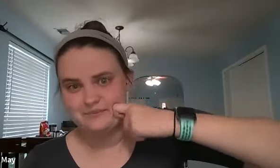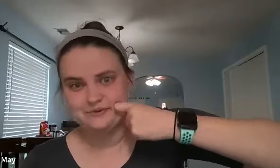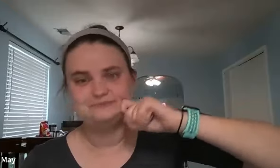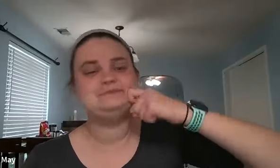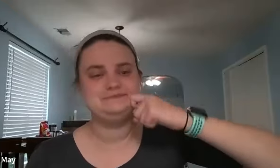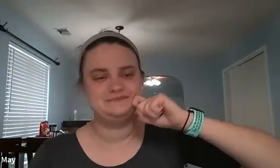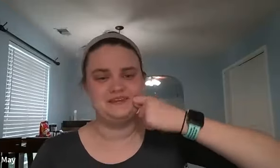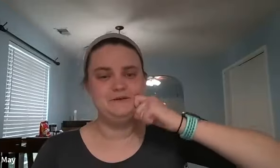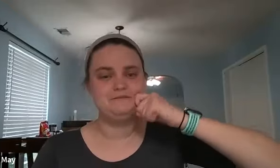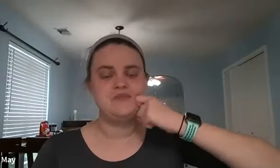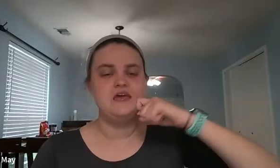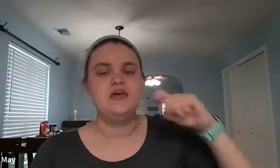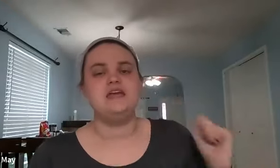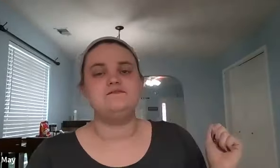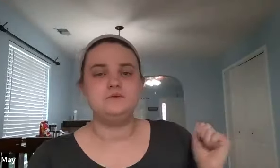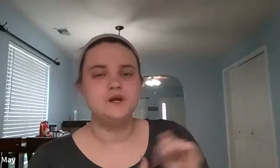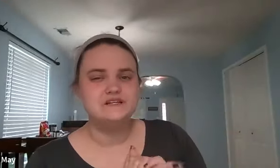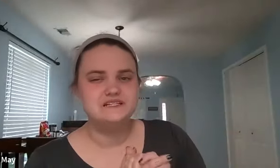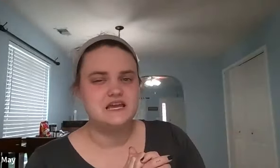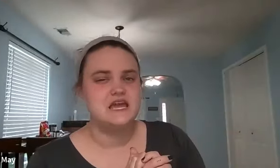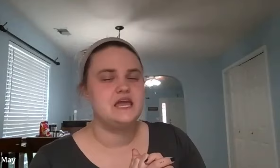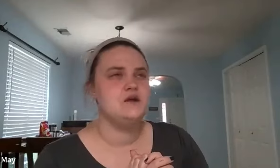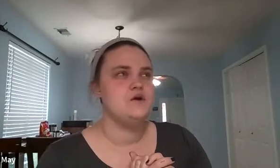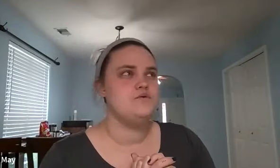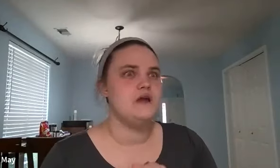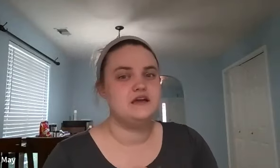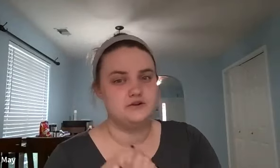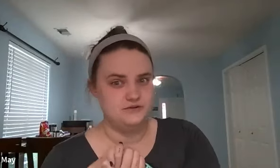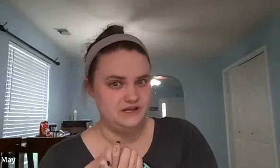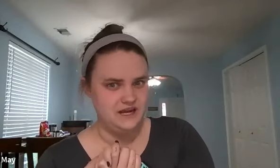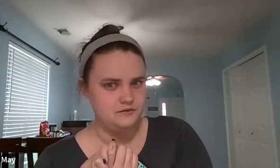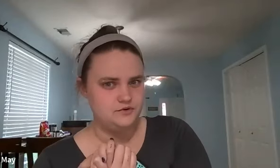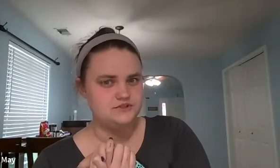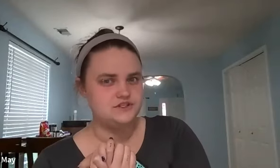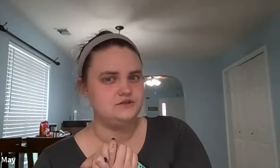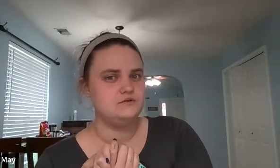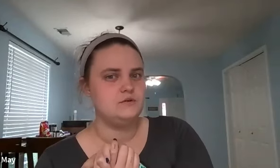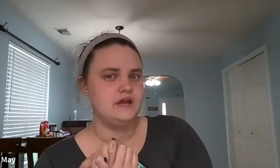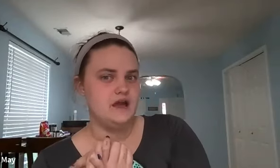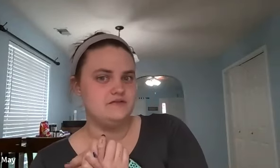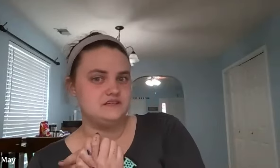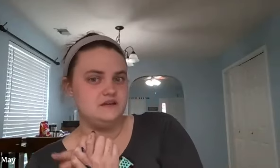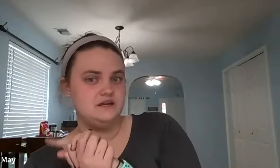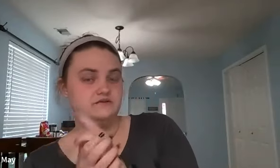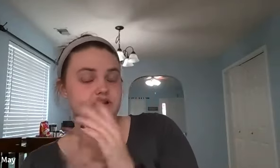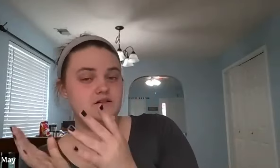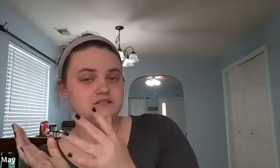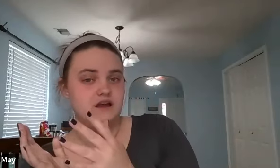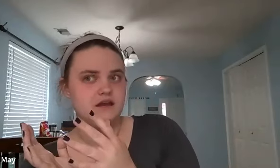Apple. Yep. If you were going to say red or green apples, you would add the color sign.